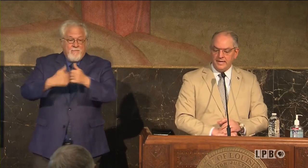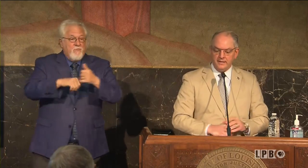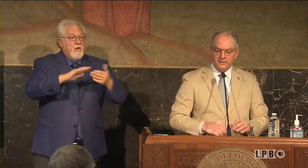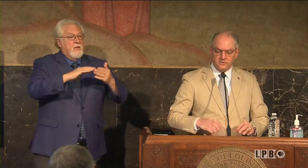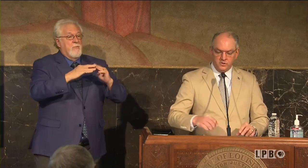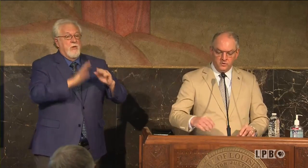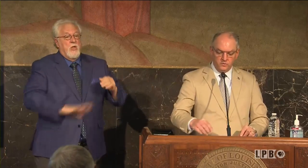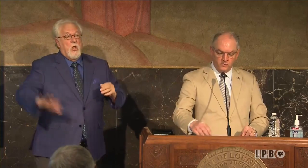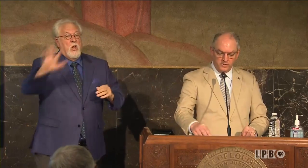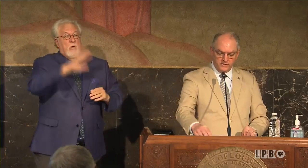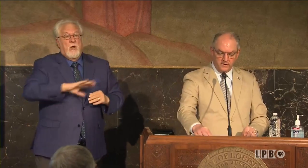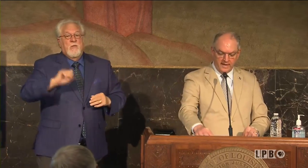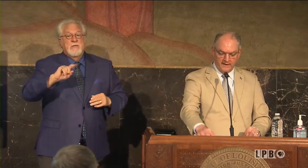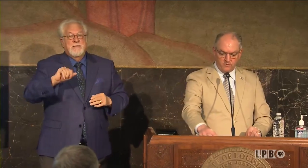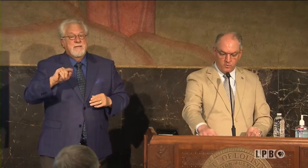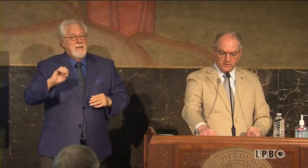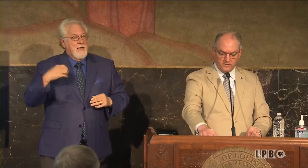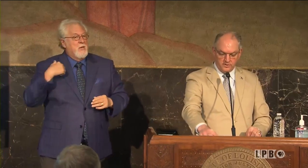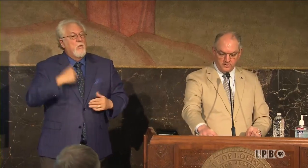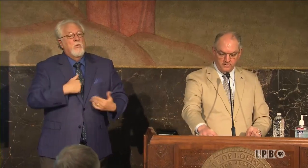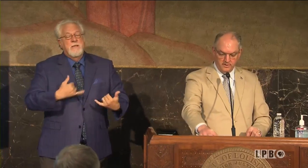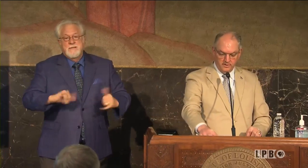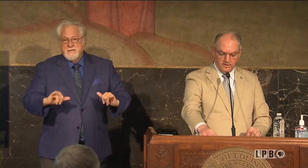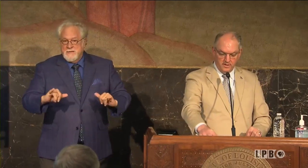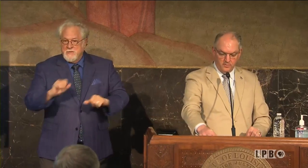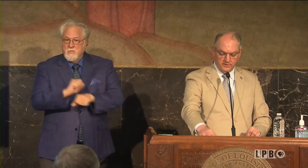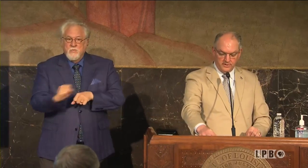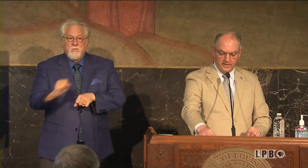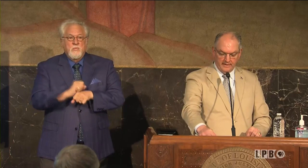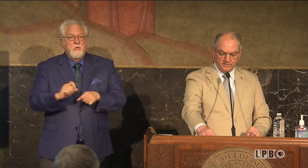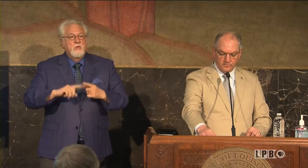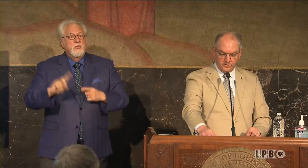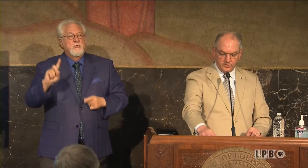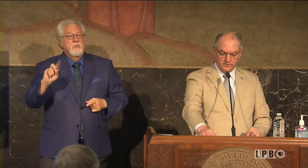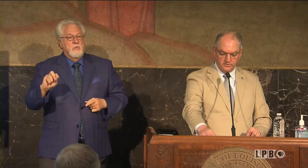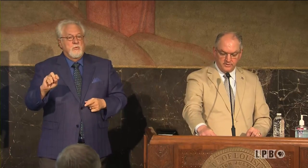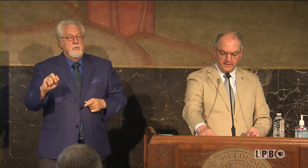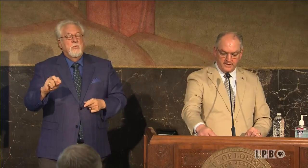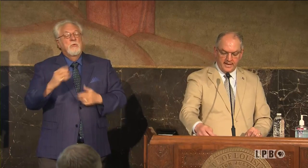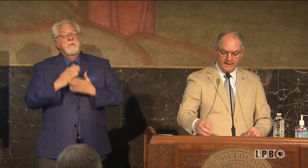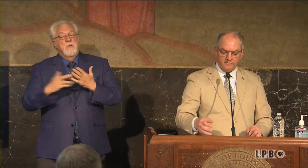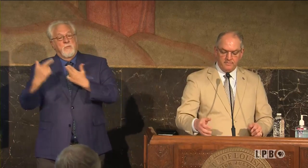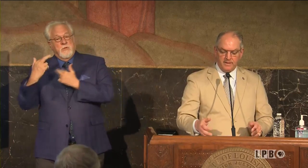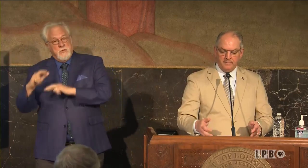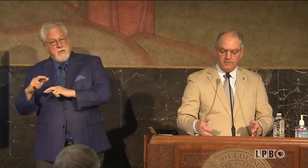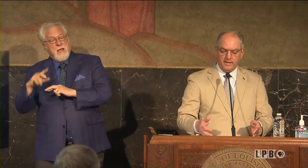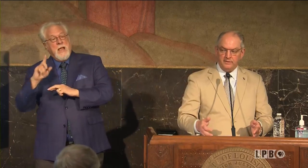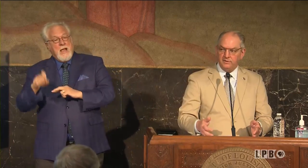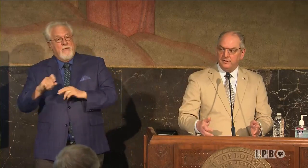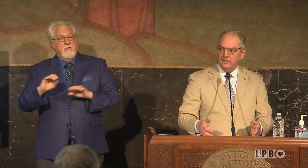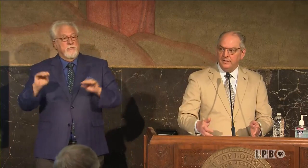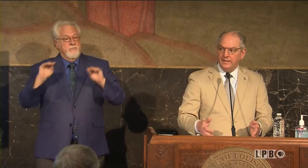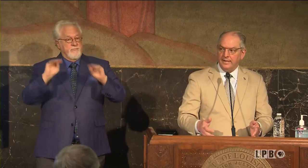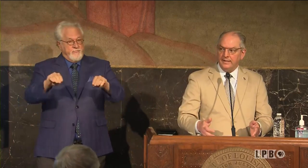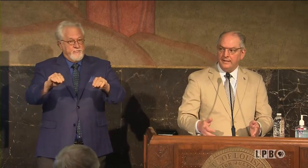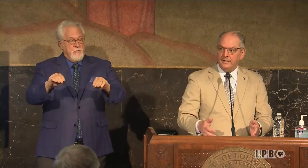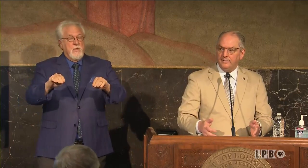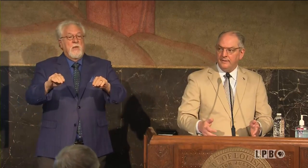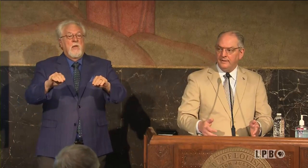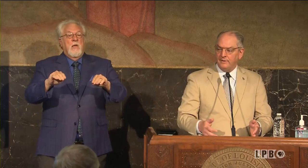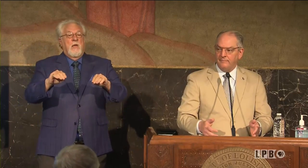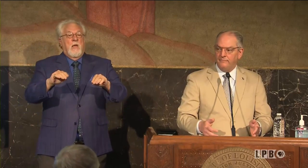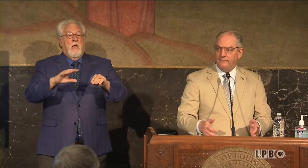the state, and so we still have work to do. We still have some restrictions that have to be in place,